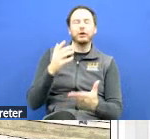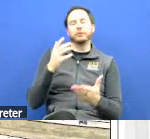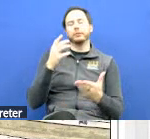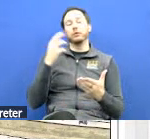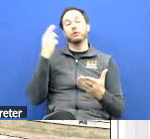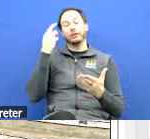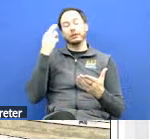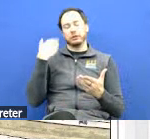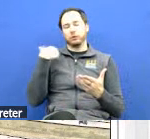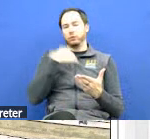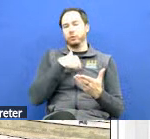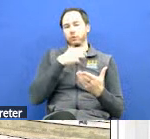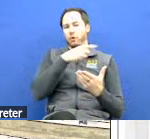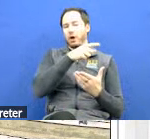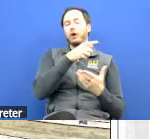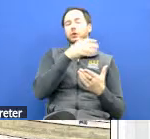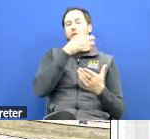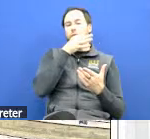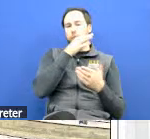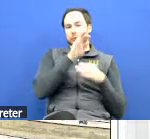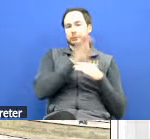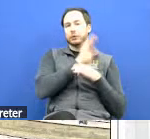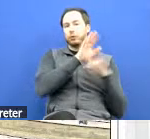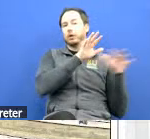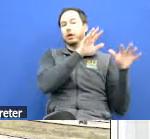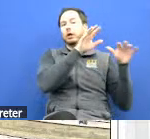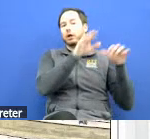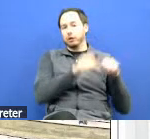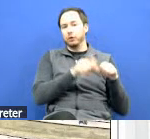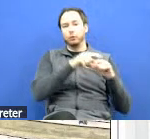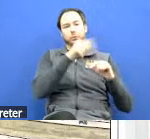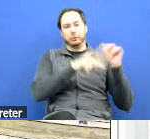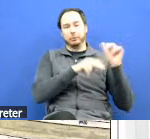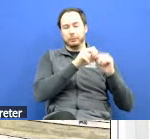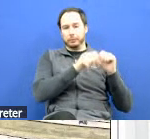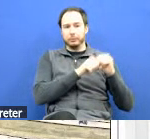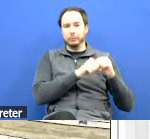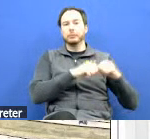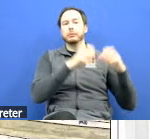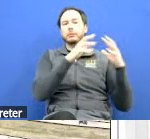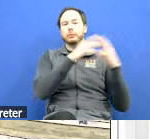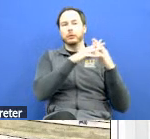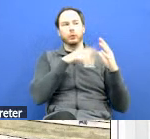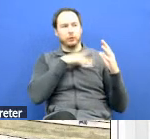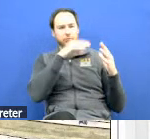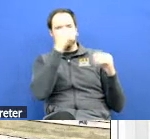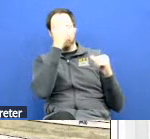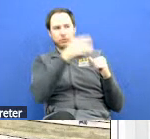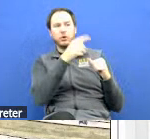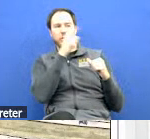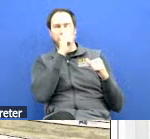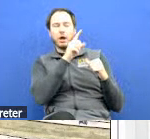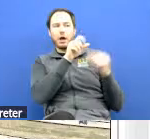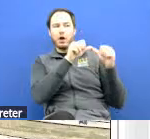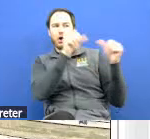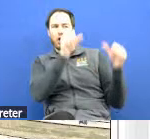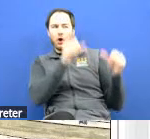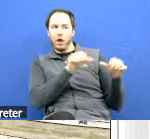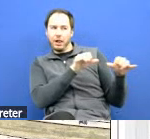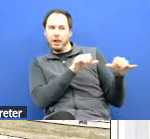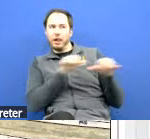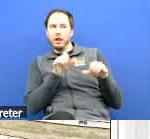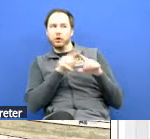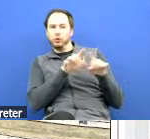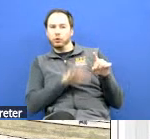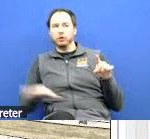those, as those commercial developments come in, we want them to be in an architecture that does not detract from